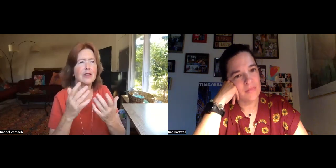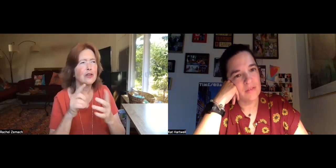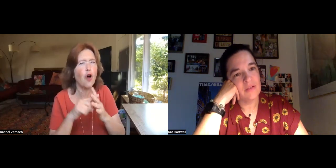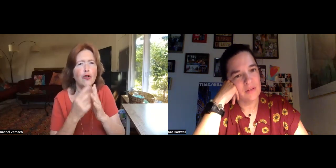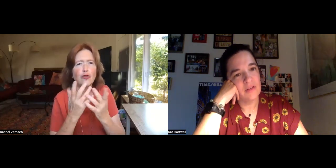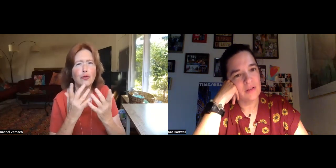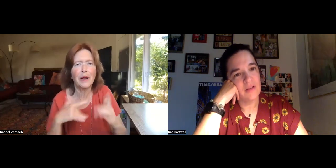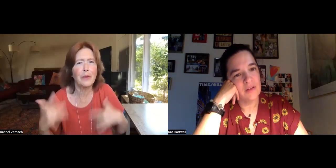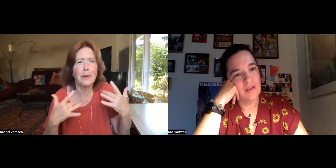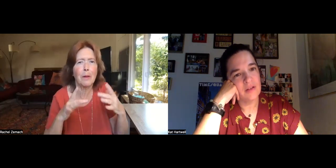Started to be